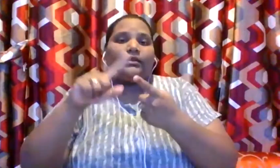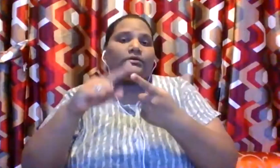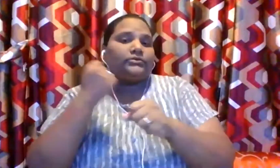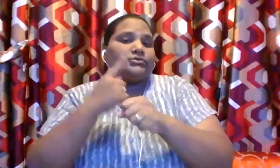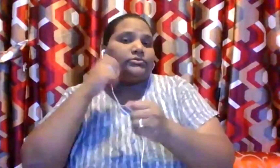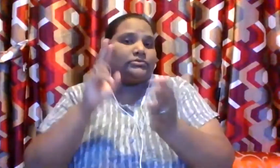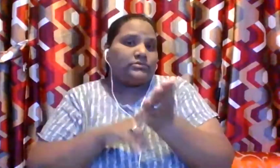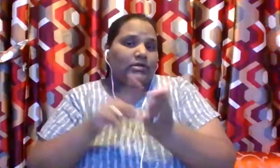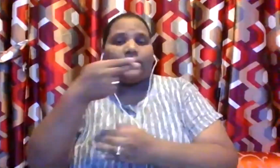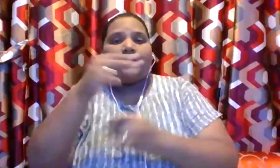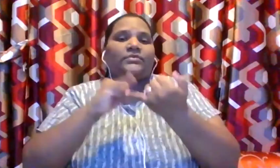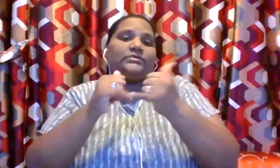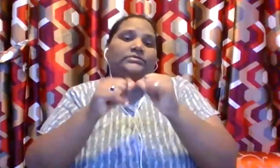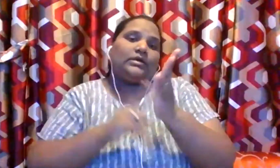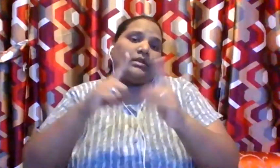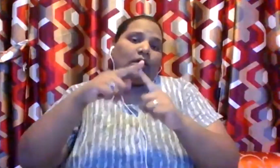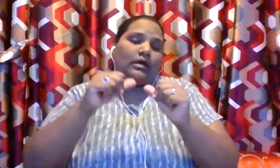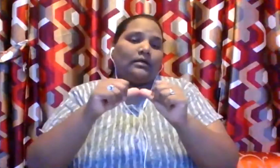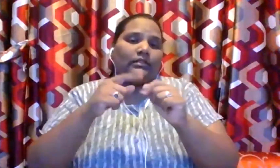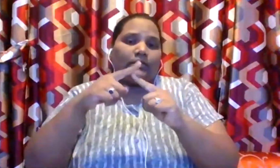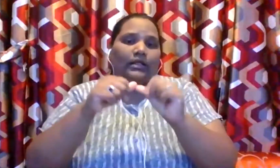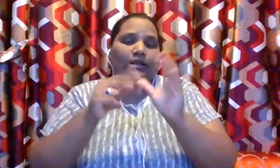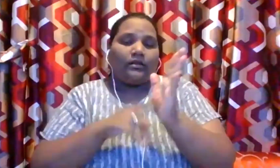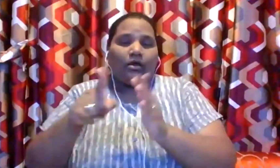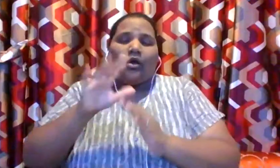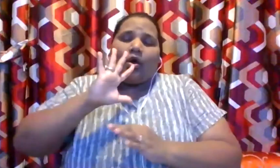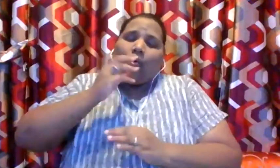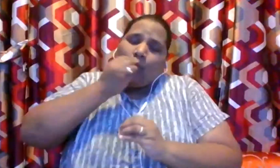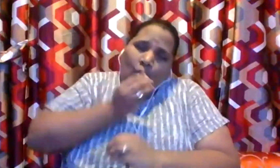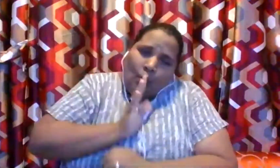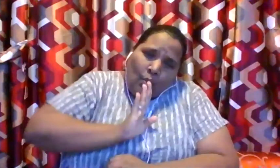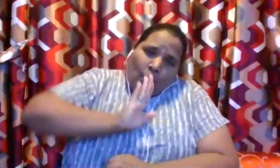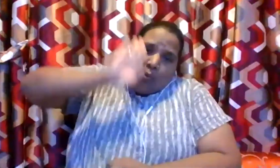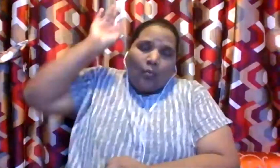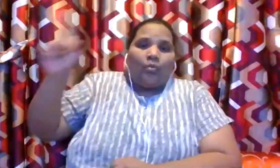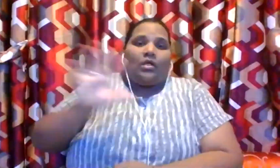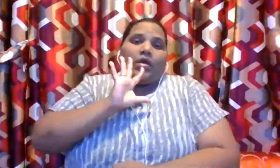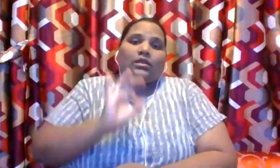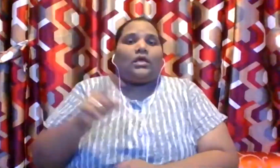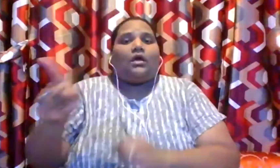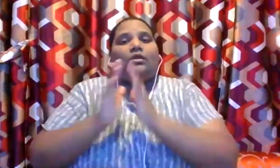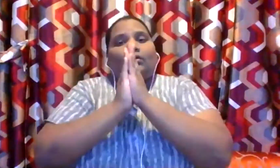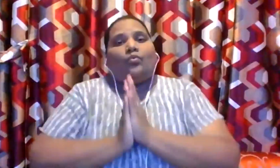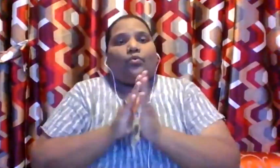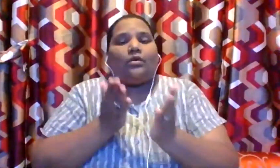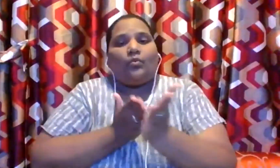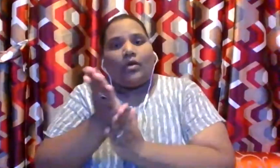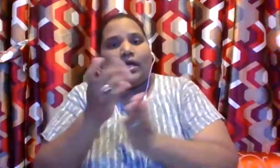religion established by Lord Krishna himself. Sanatan Dharma means that we are part of